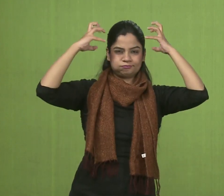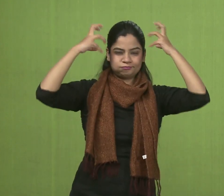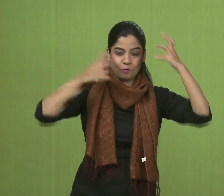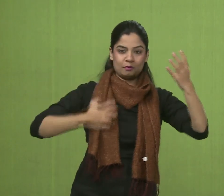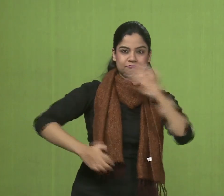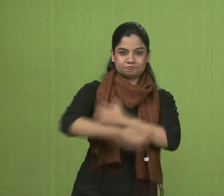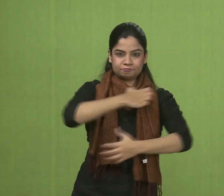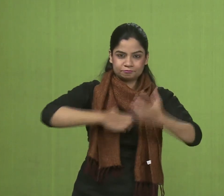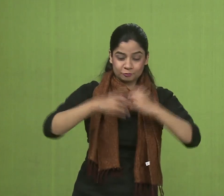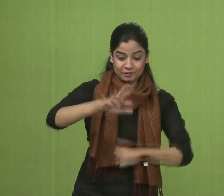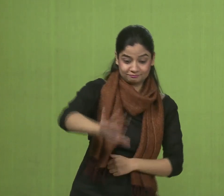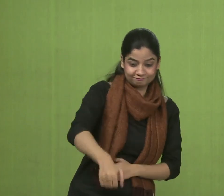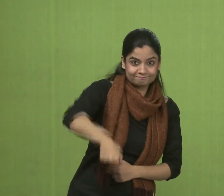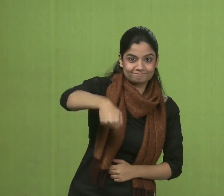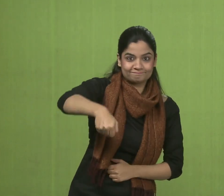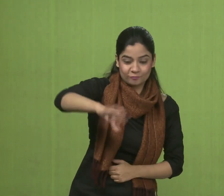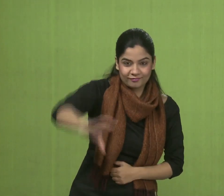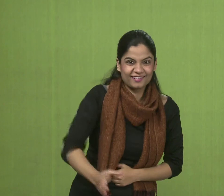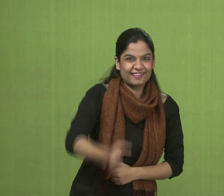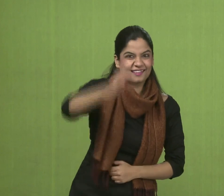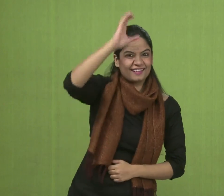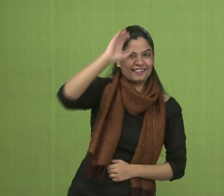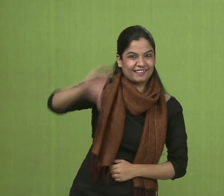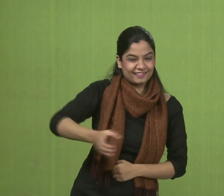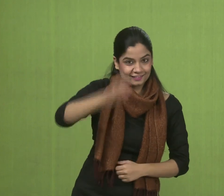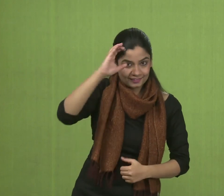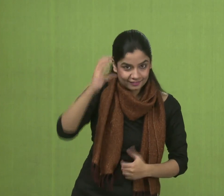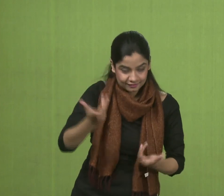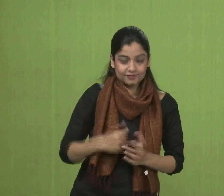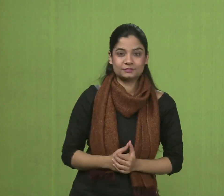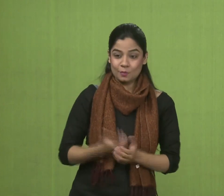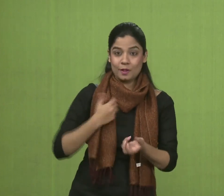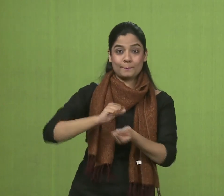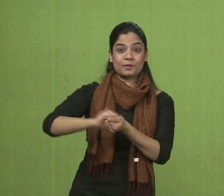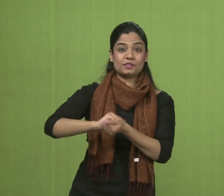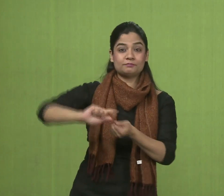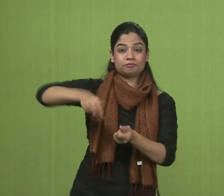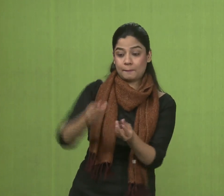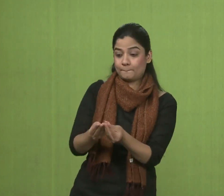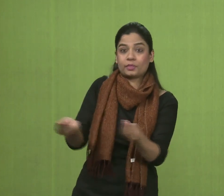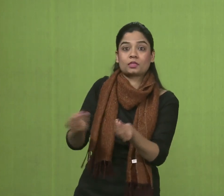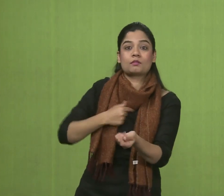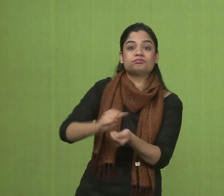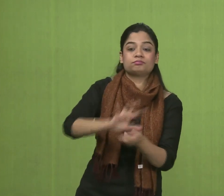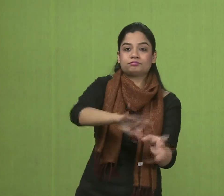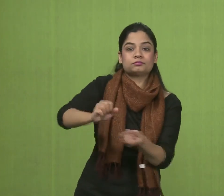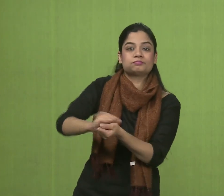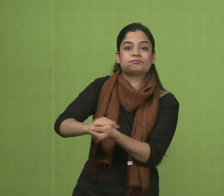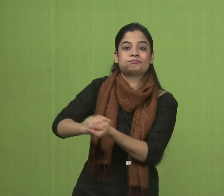soaps, bucket, mug, brushes, washing machine, etc. So washing machine that is used,